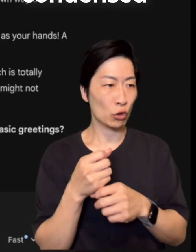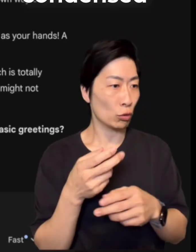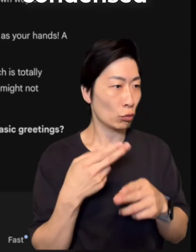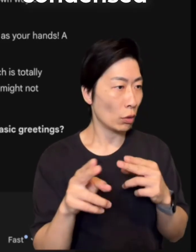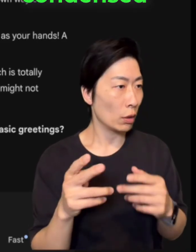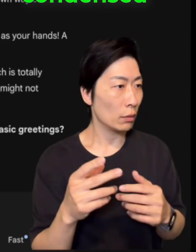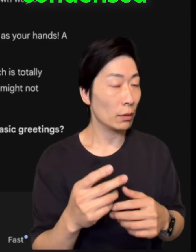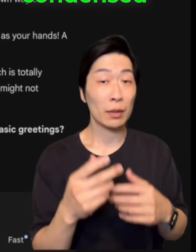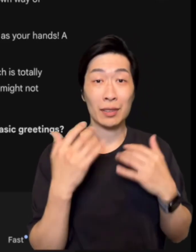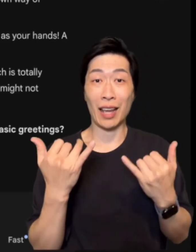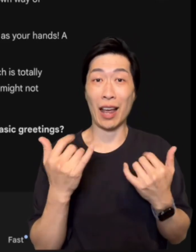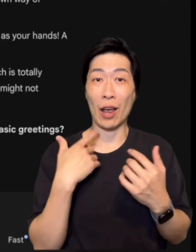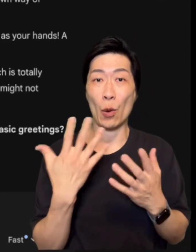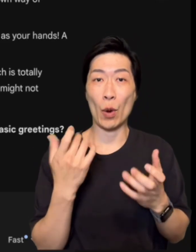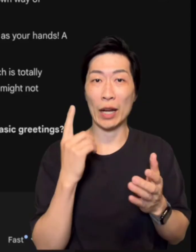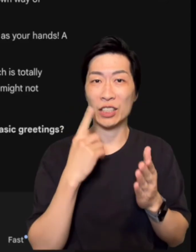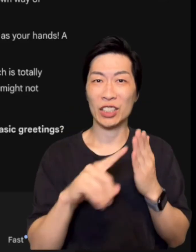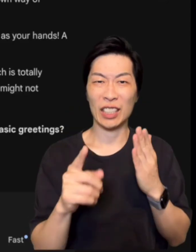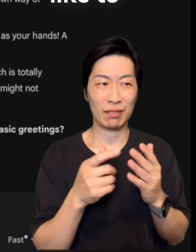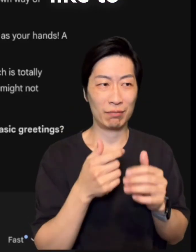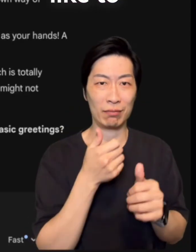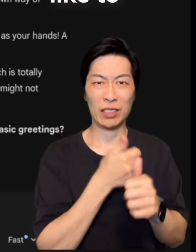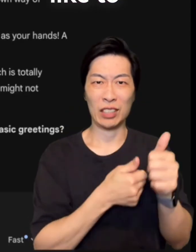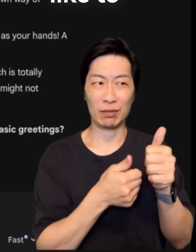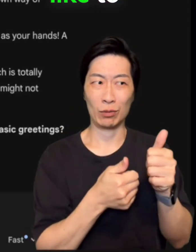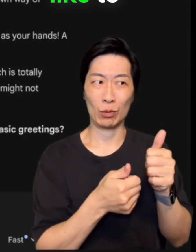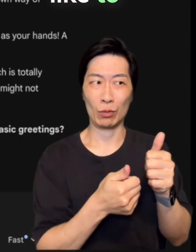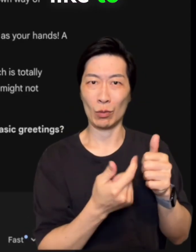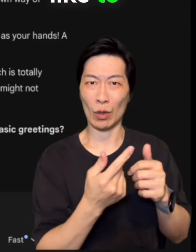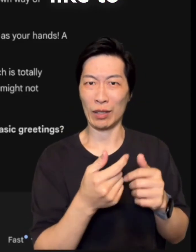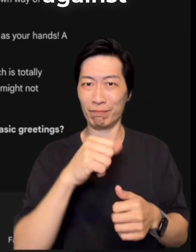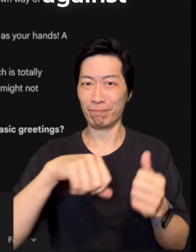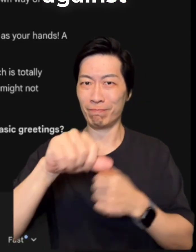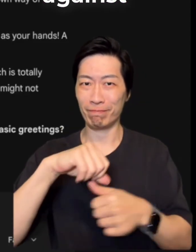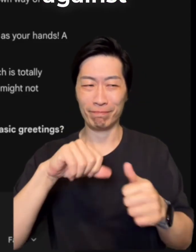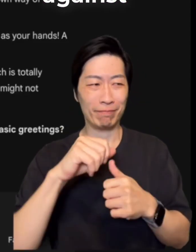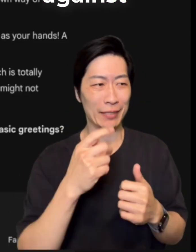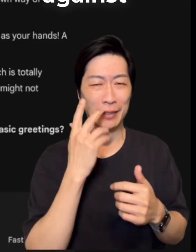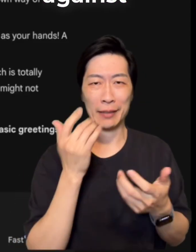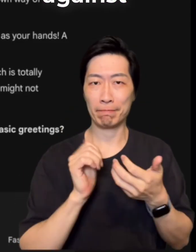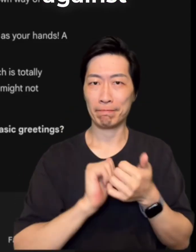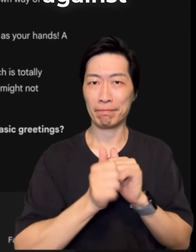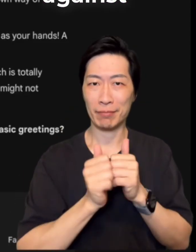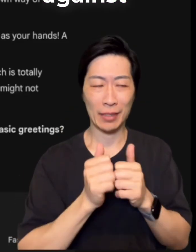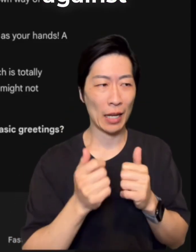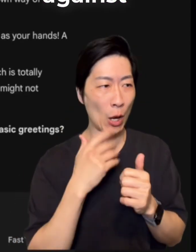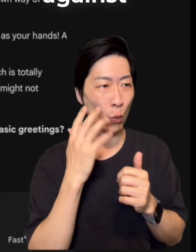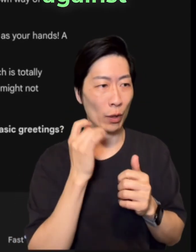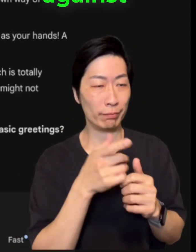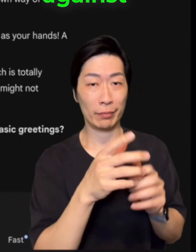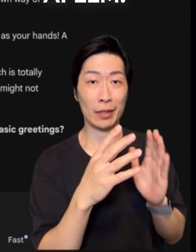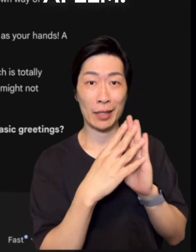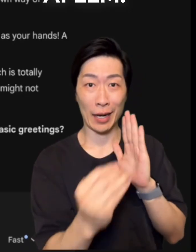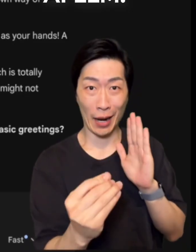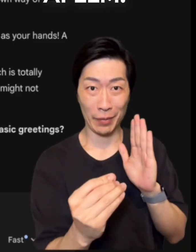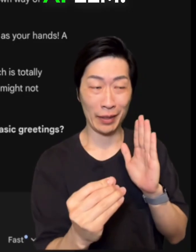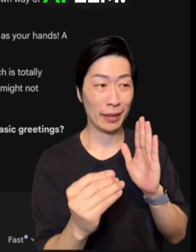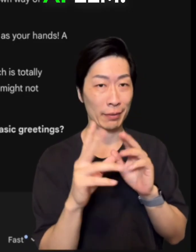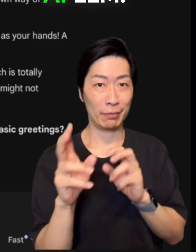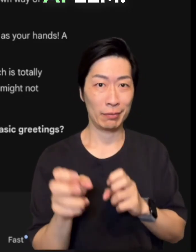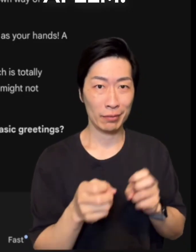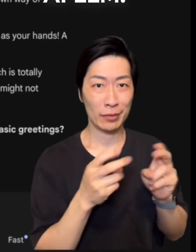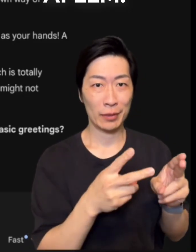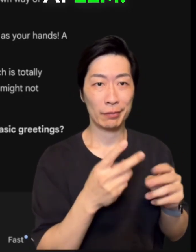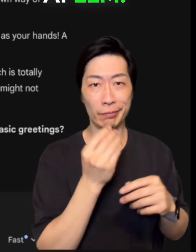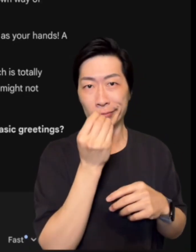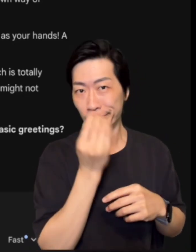Okay, it's a pretty condensed short summary. Now I would like to verify the facts against the other